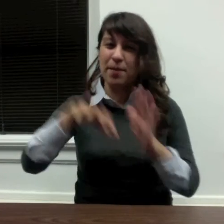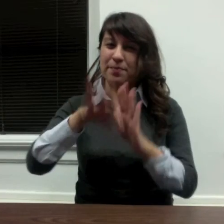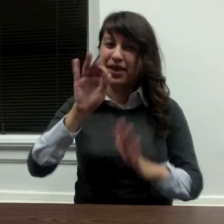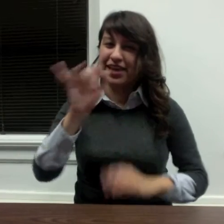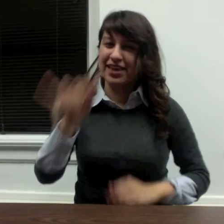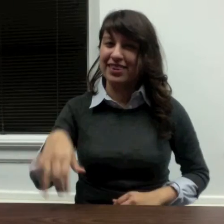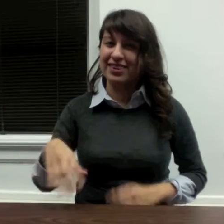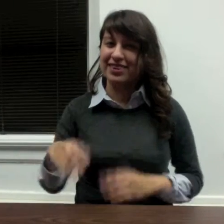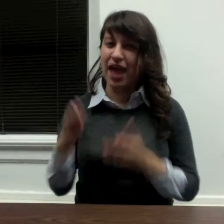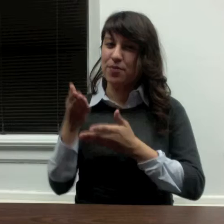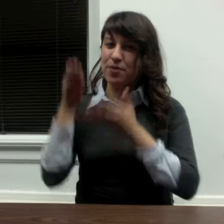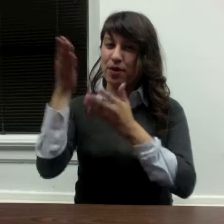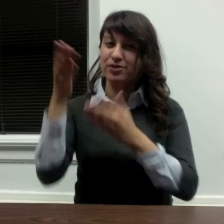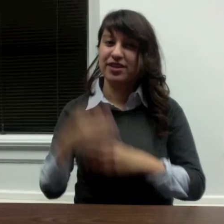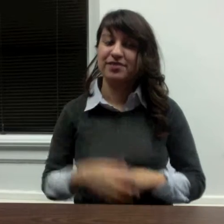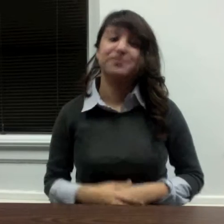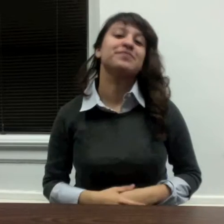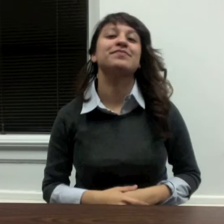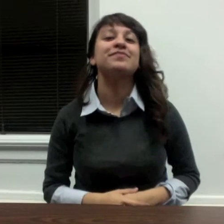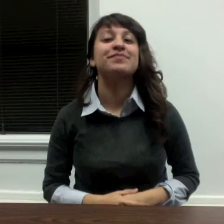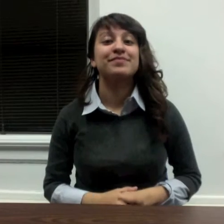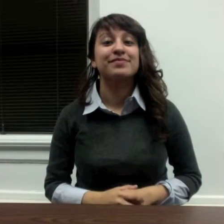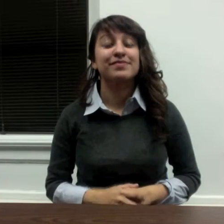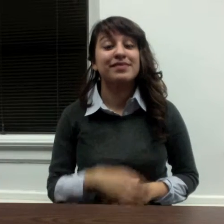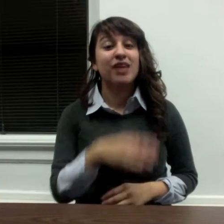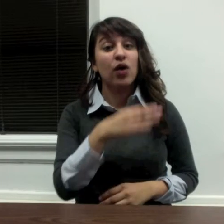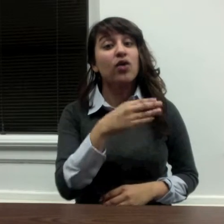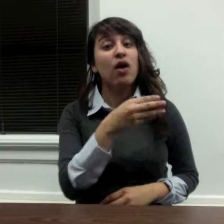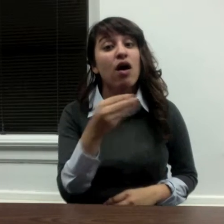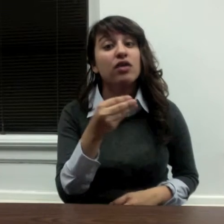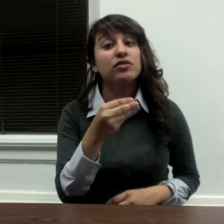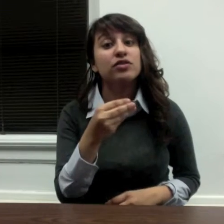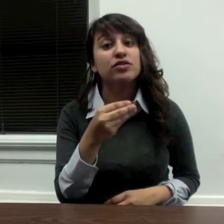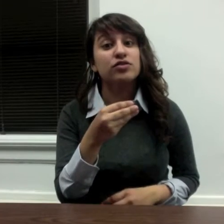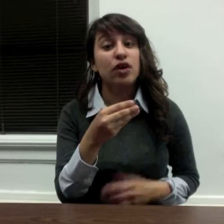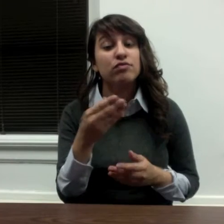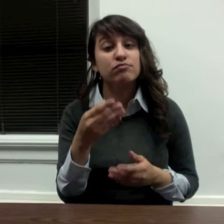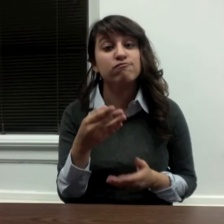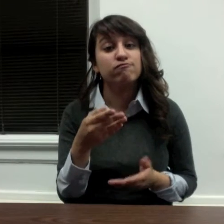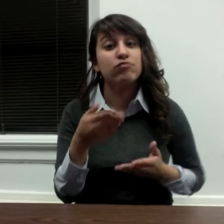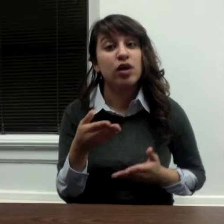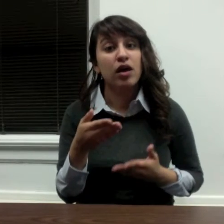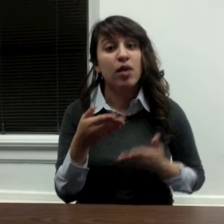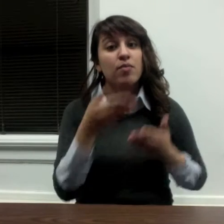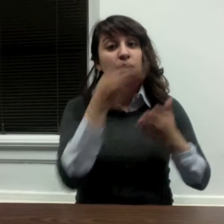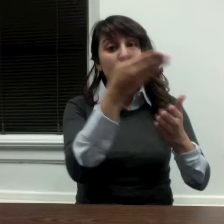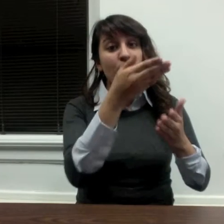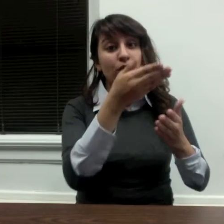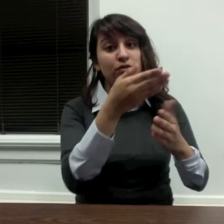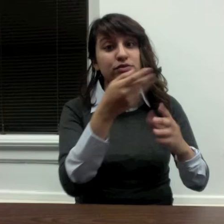We also received a proposal from someone you all may know. His name is Crom